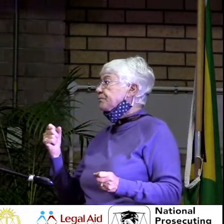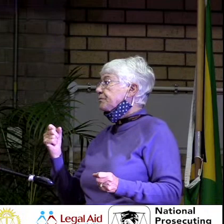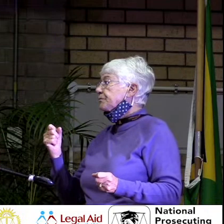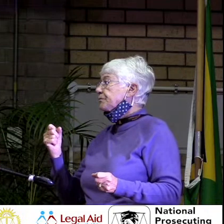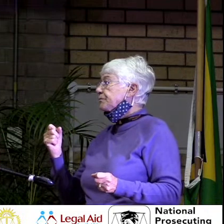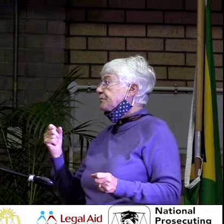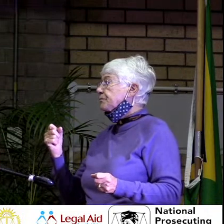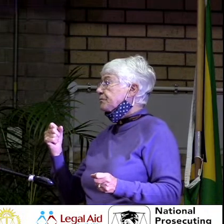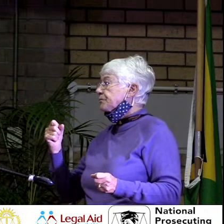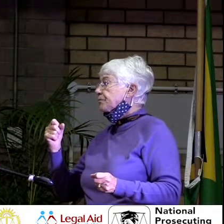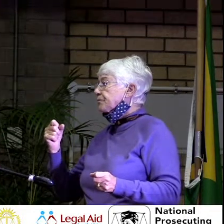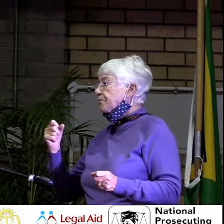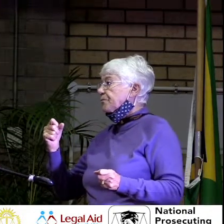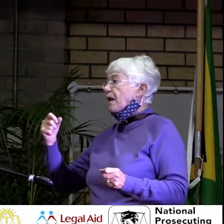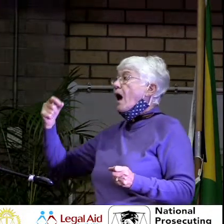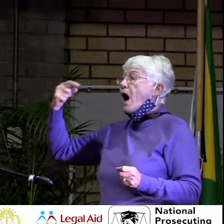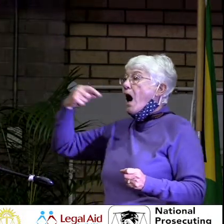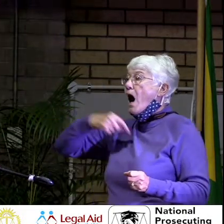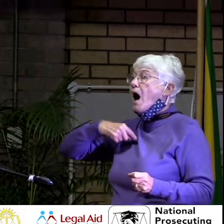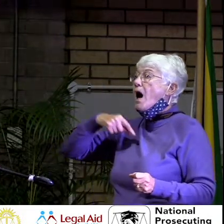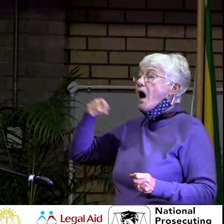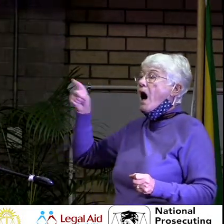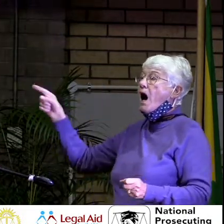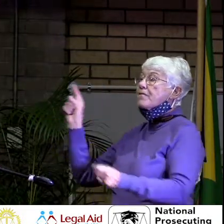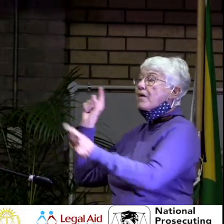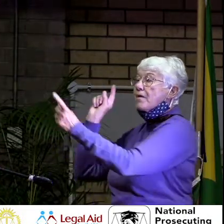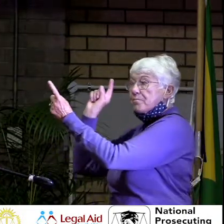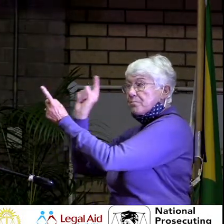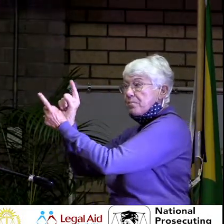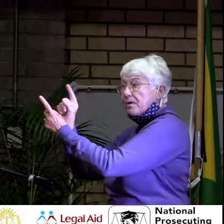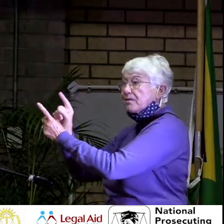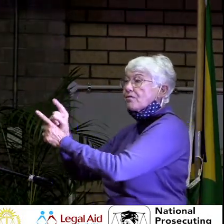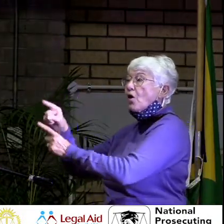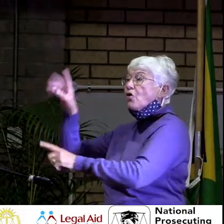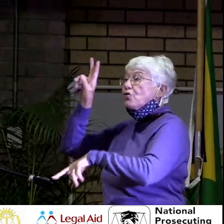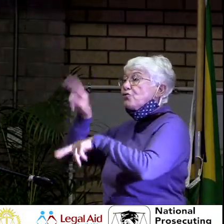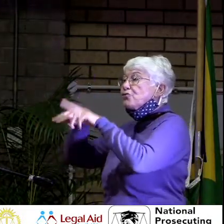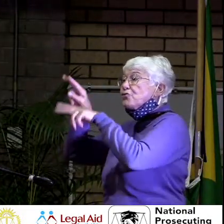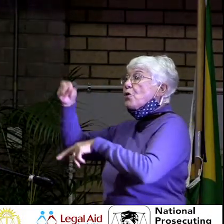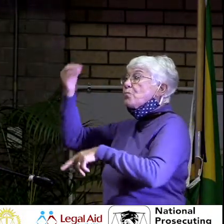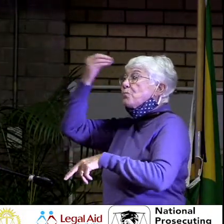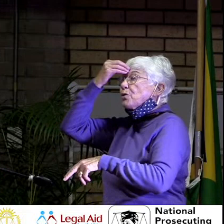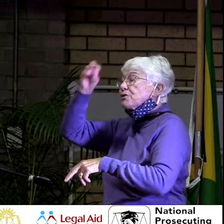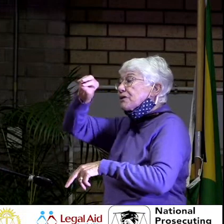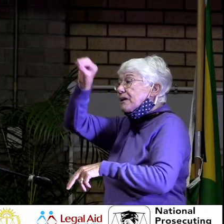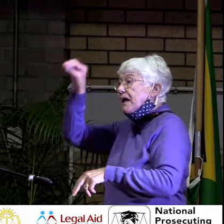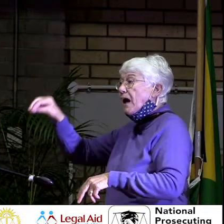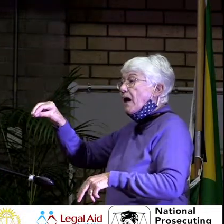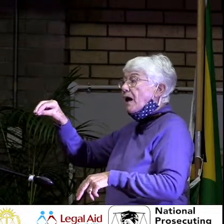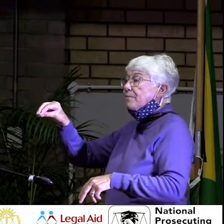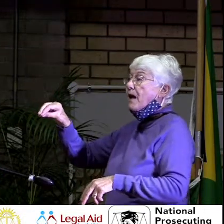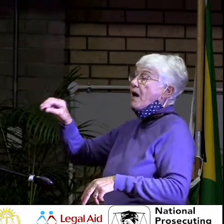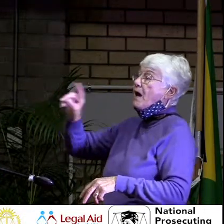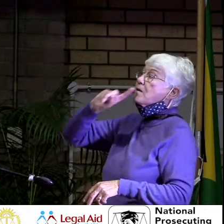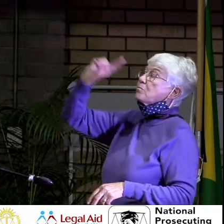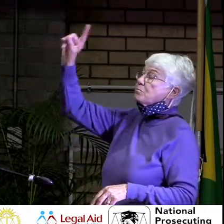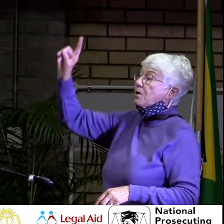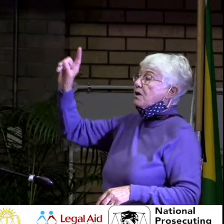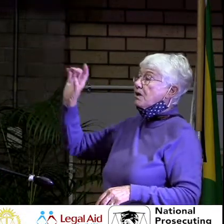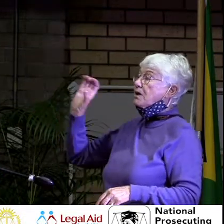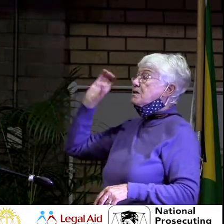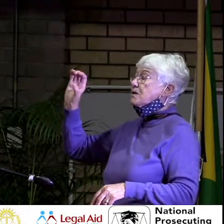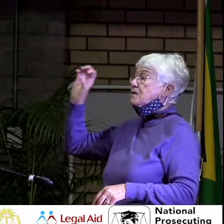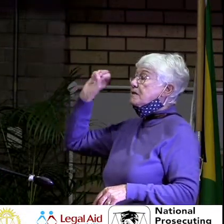meeting with police recruits where the Minister of Police, Becky Cele, has said to those recruits, those new